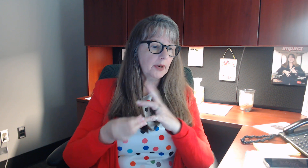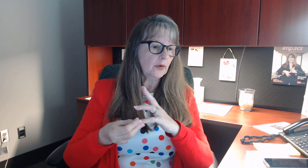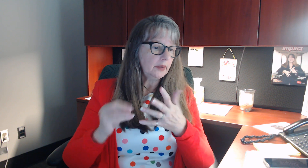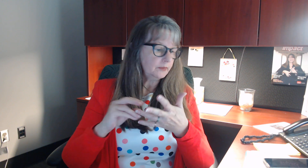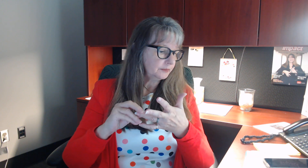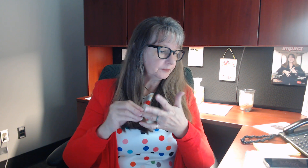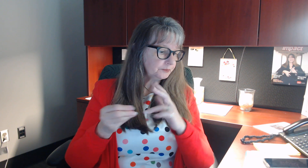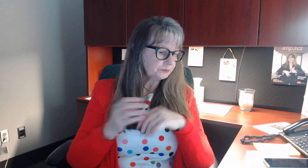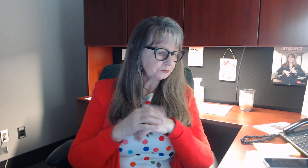berry.